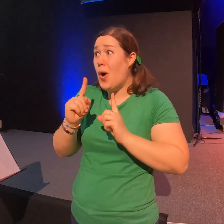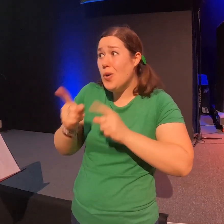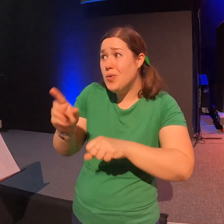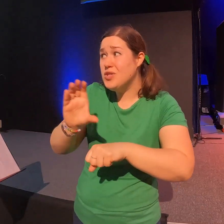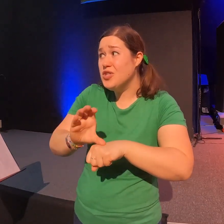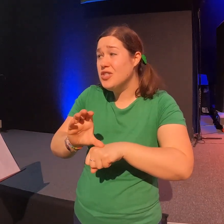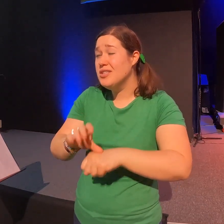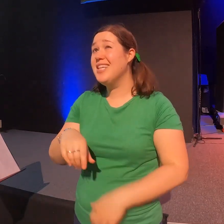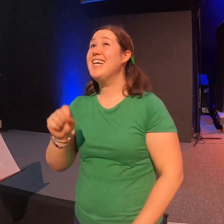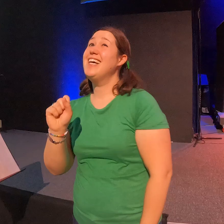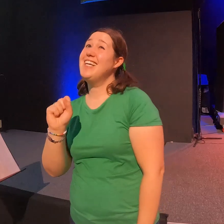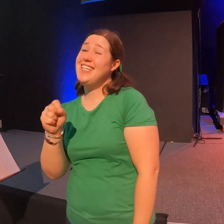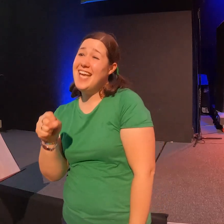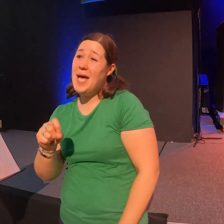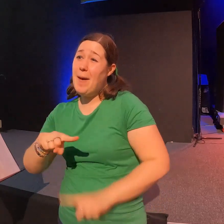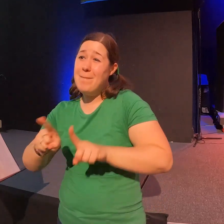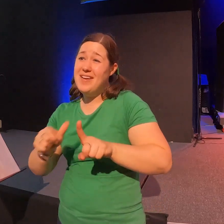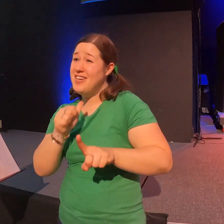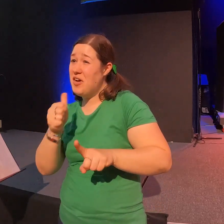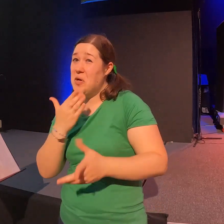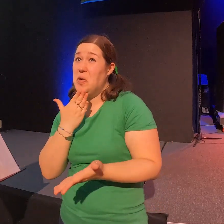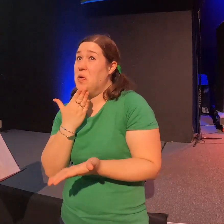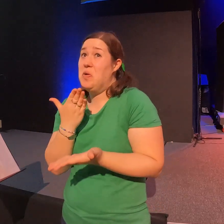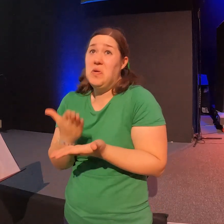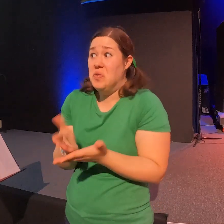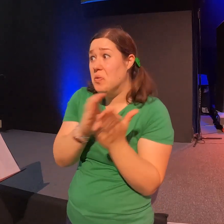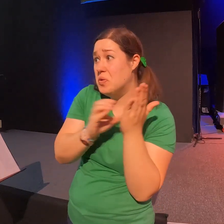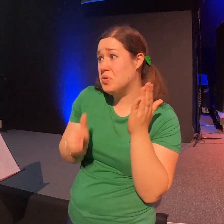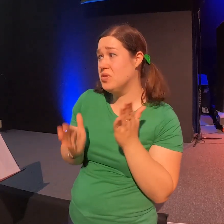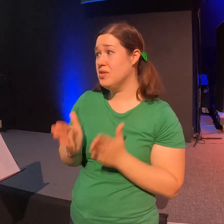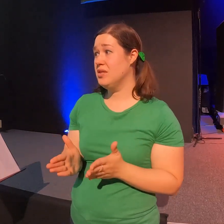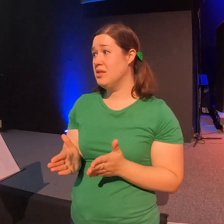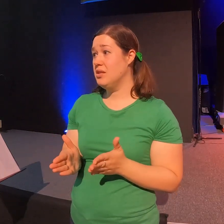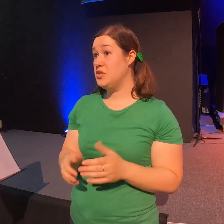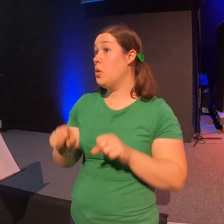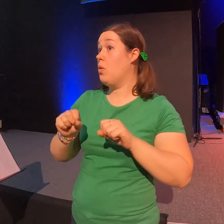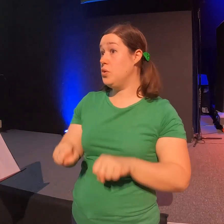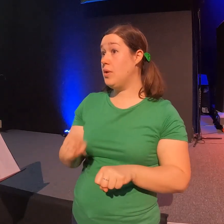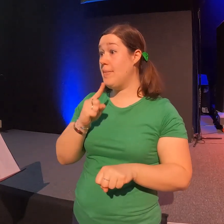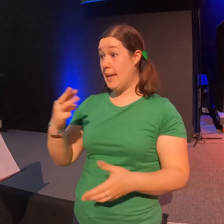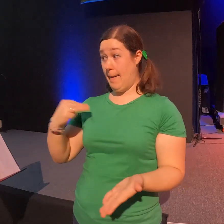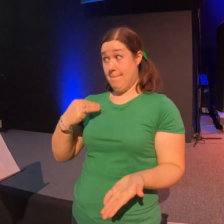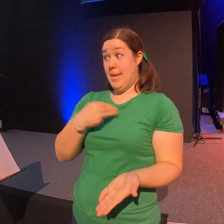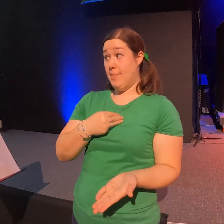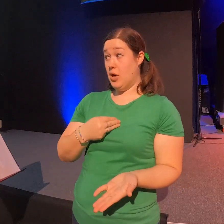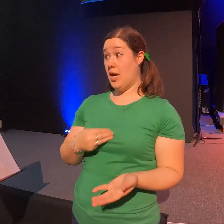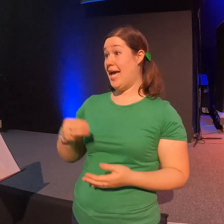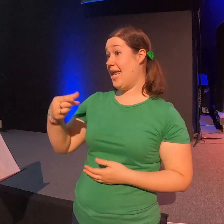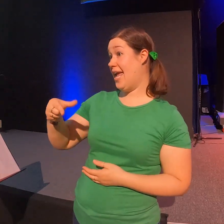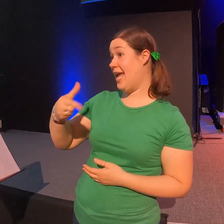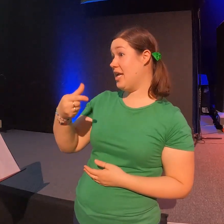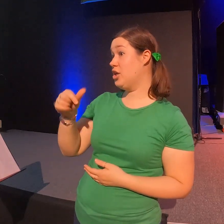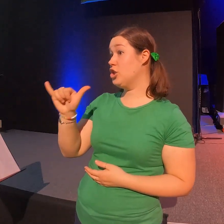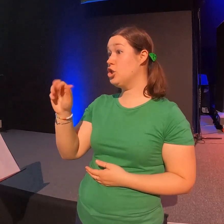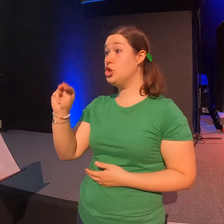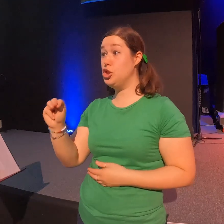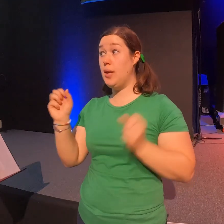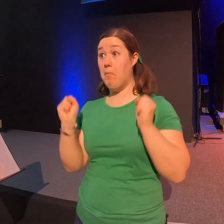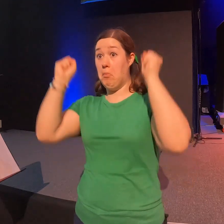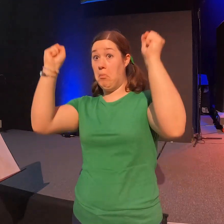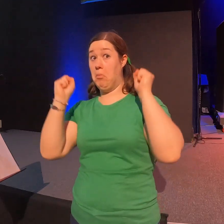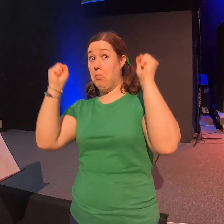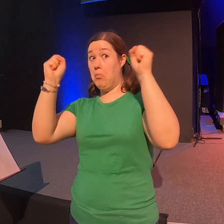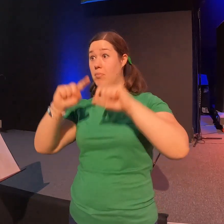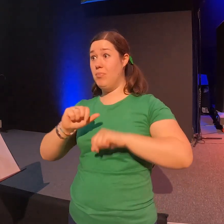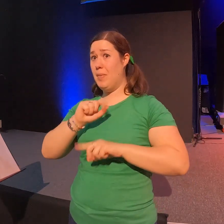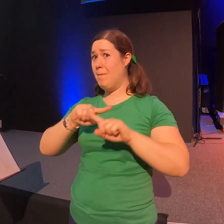Can you be a member of a gym and never go? Yeah, a lot of people do that, but you'll never be healthy. You know, can you be married and